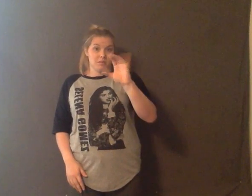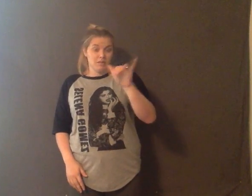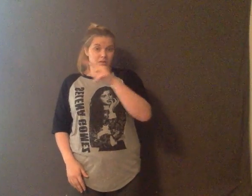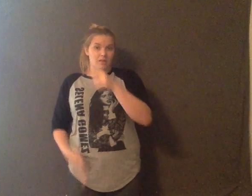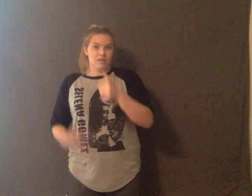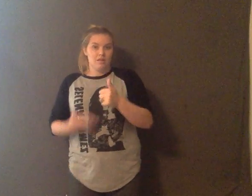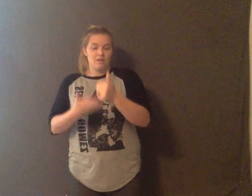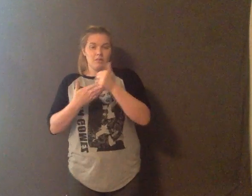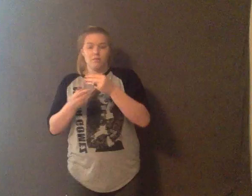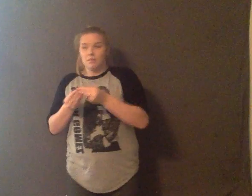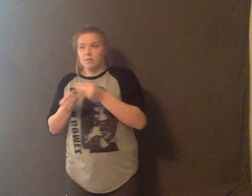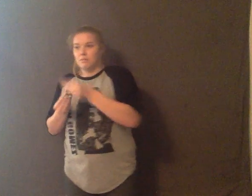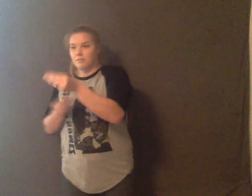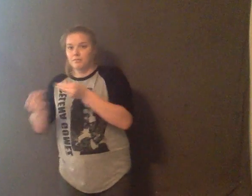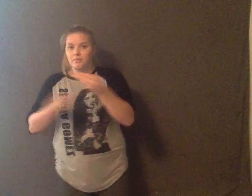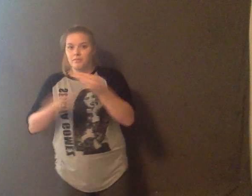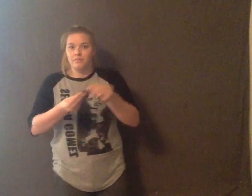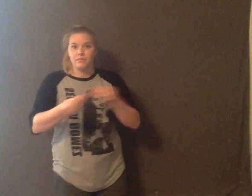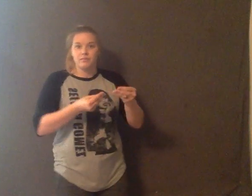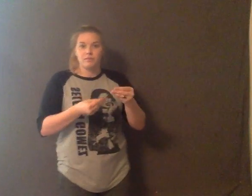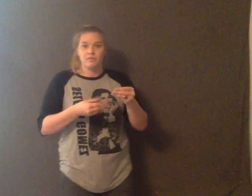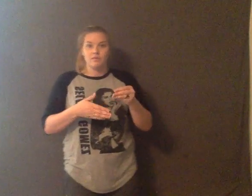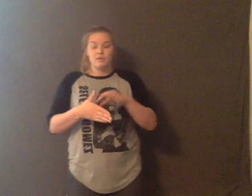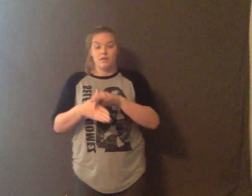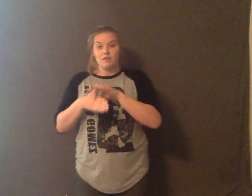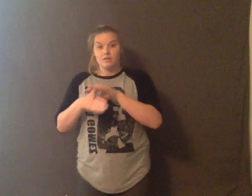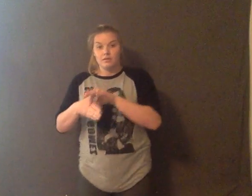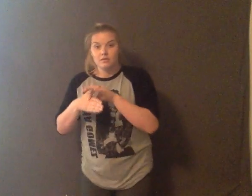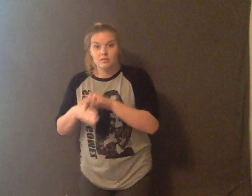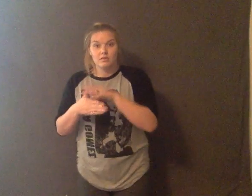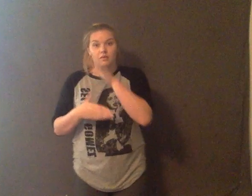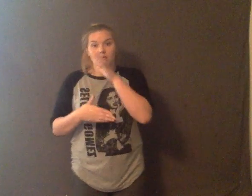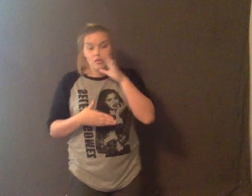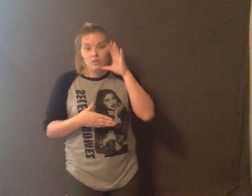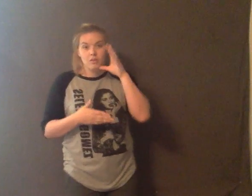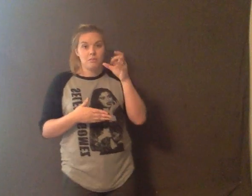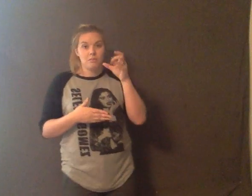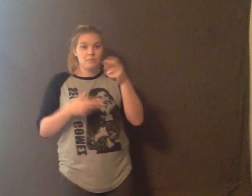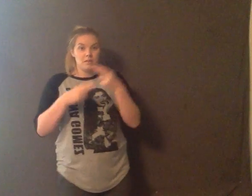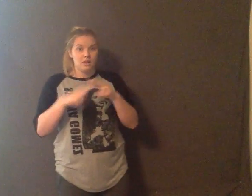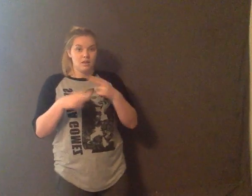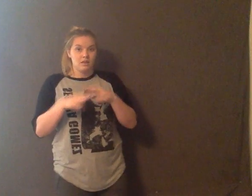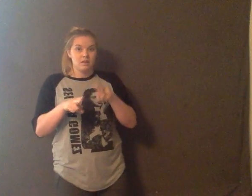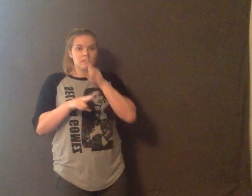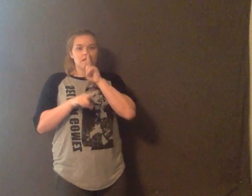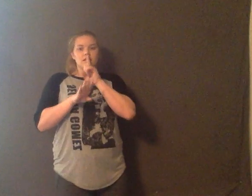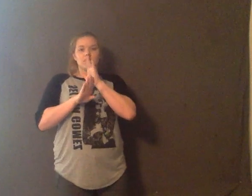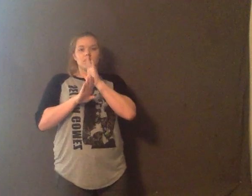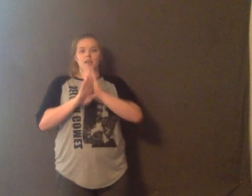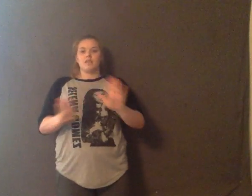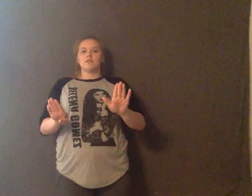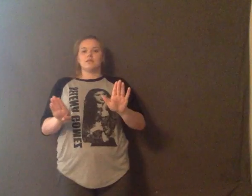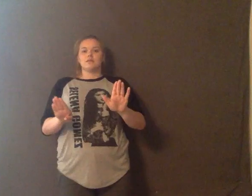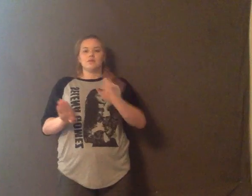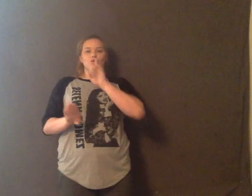think the ag laws are what they are, is because they are trying to silence people into not speaking out and not showing the truth.